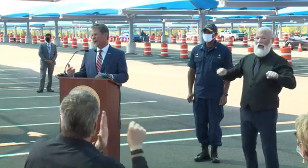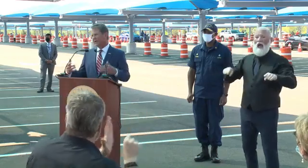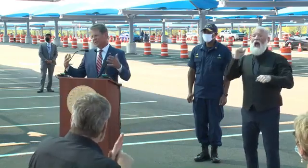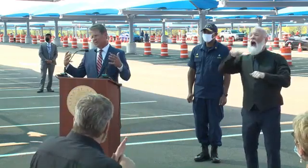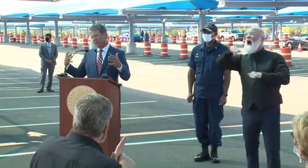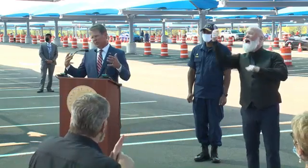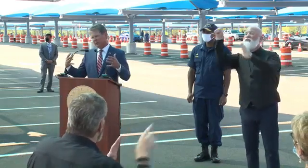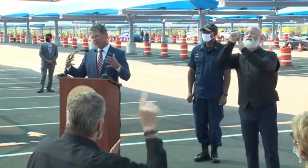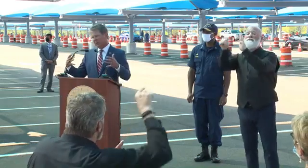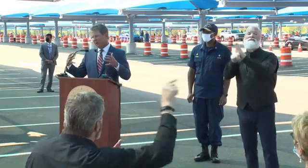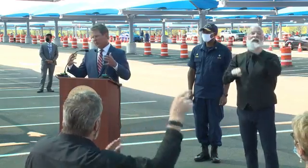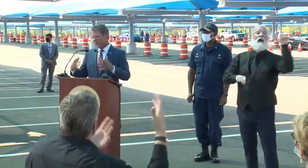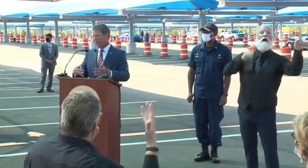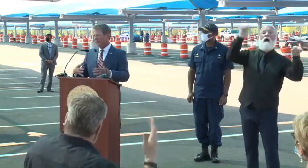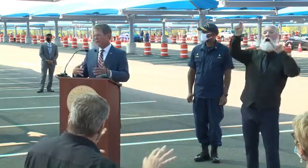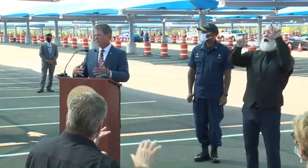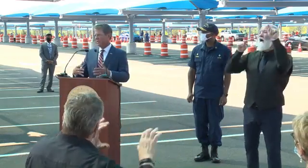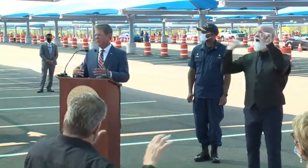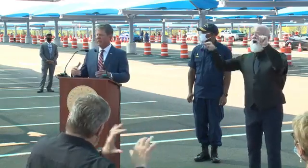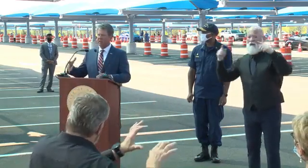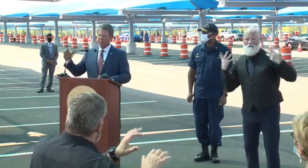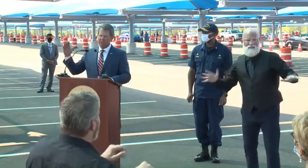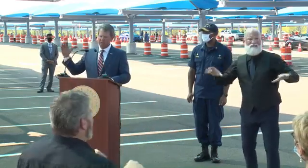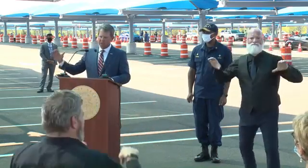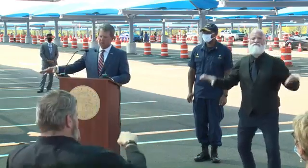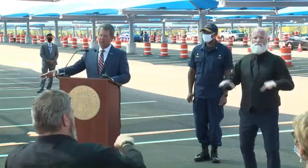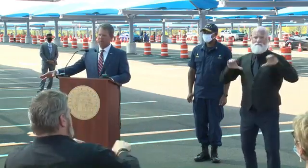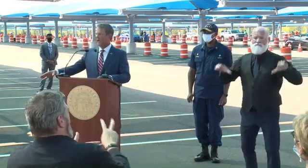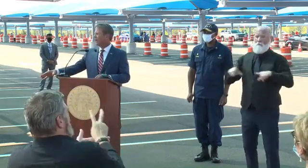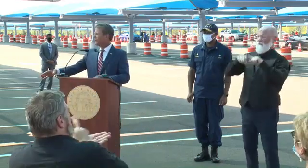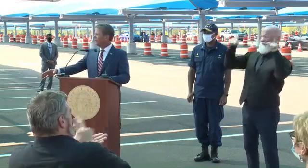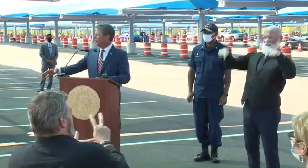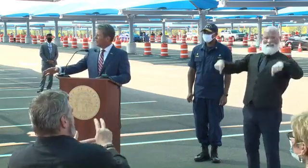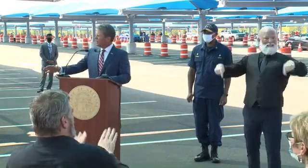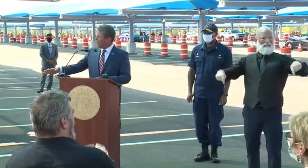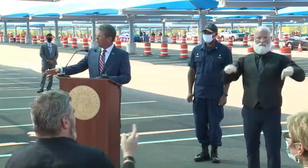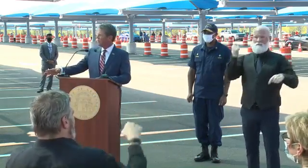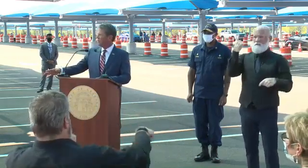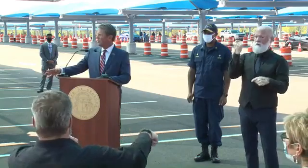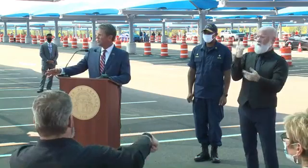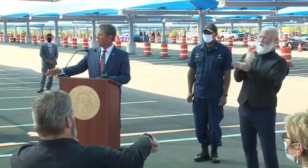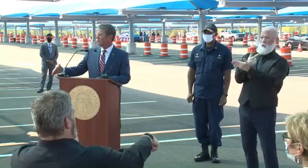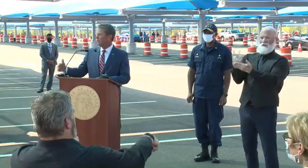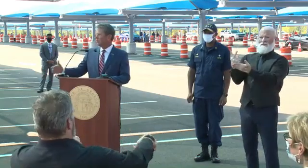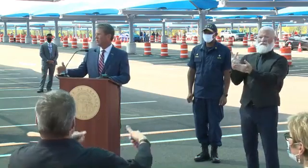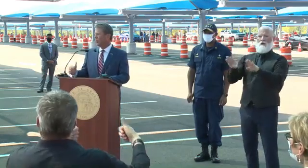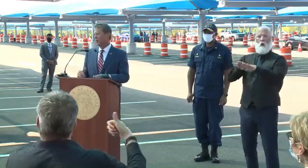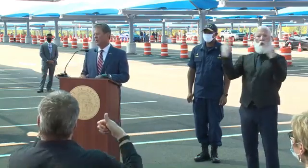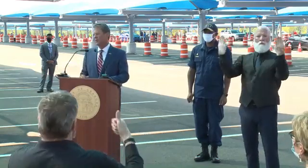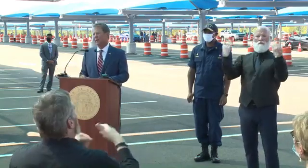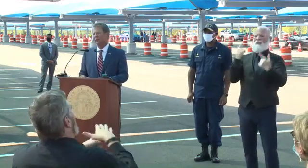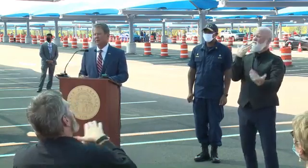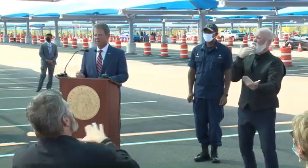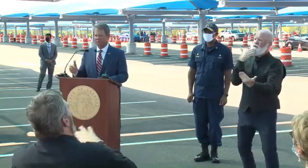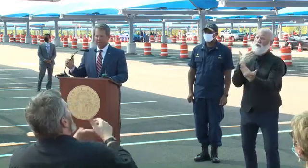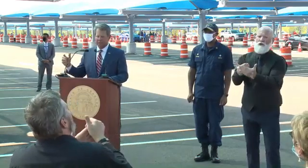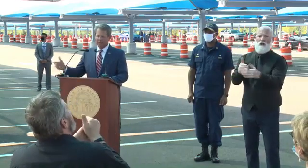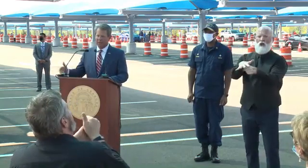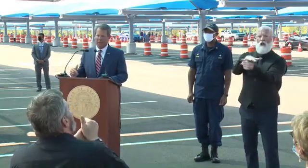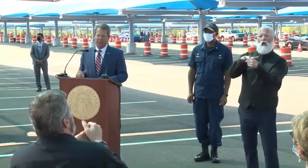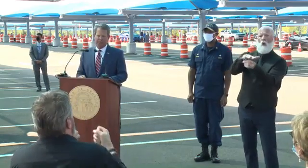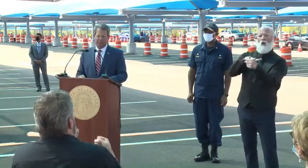2-week capacity to really put a focus on this. It's great we got the local leaders here that are supporting these